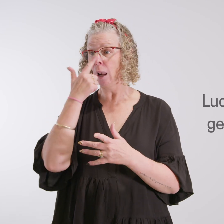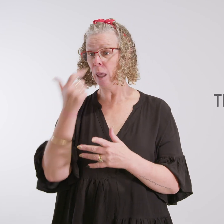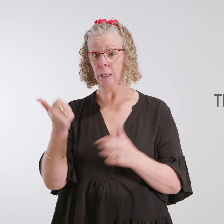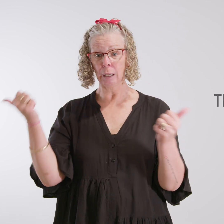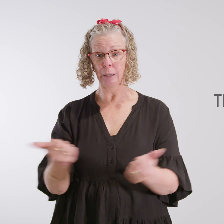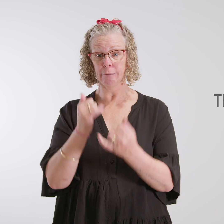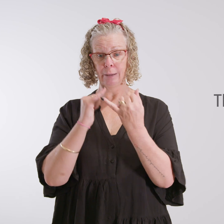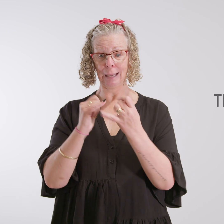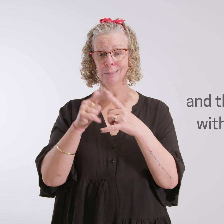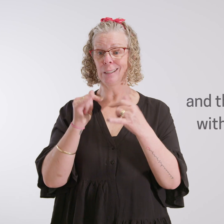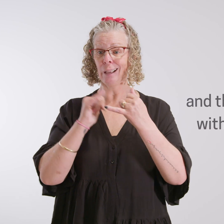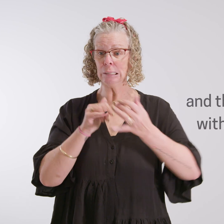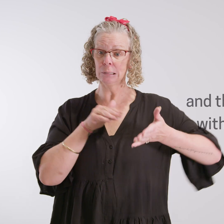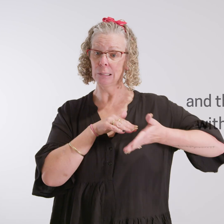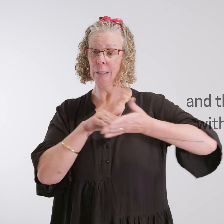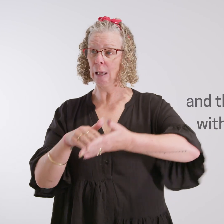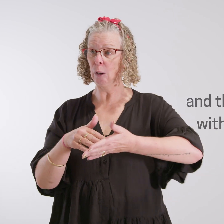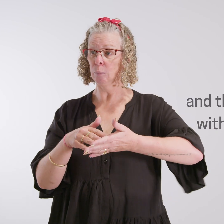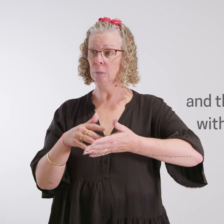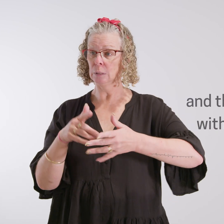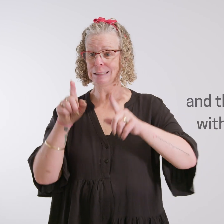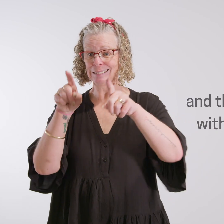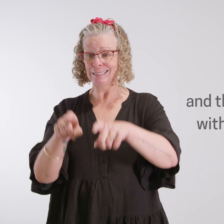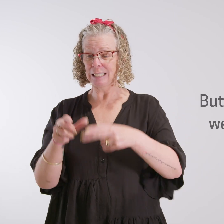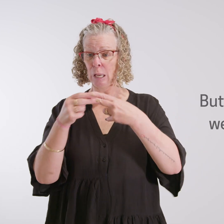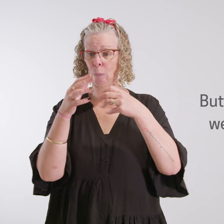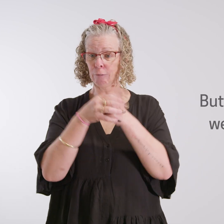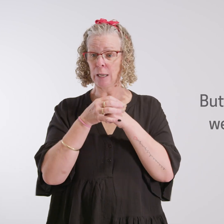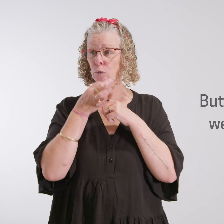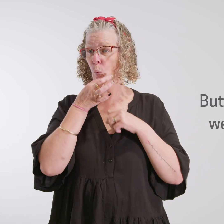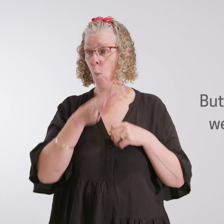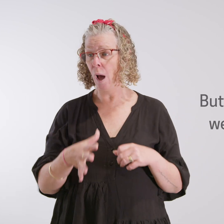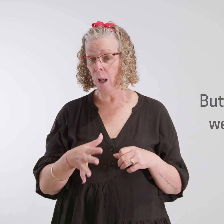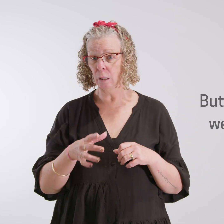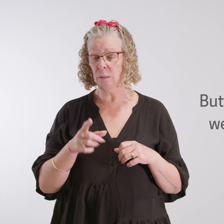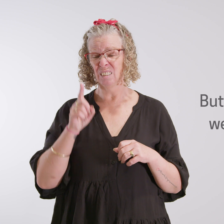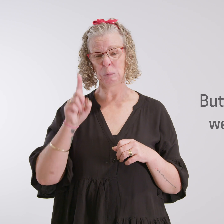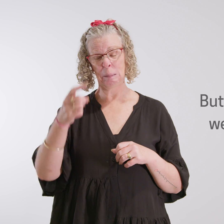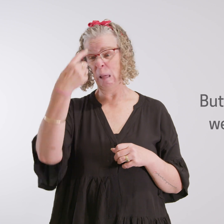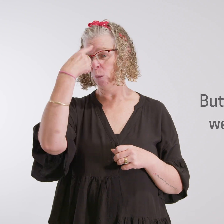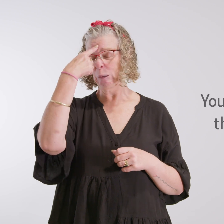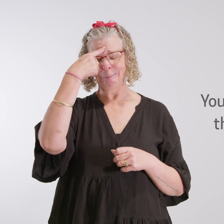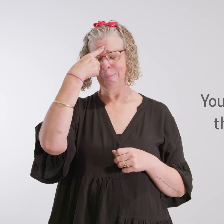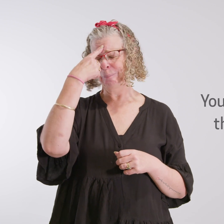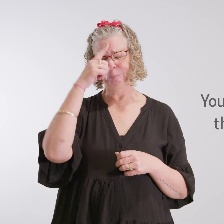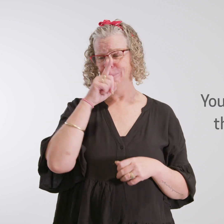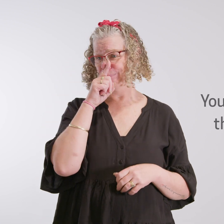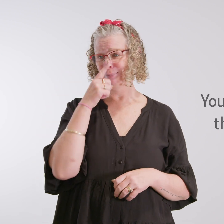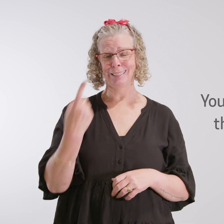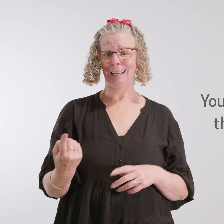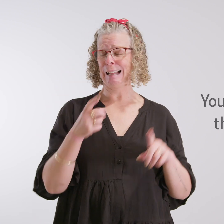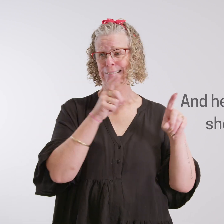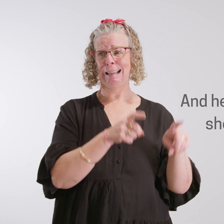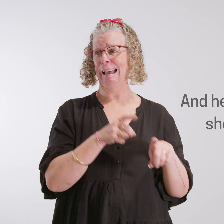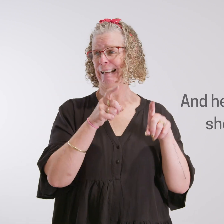The SES came and got them, and they were able to stay with friends for a while. But in the end, she just went, nah, that's it. You know, they'd been through too